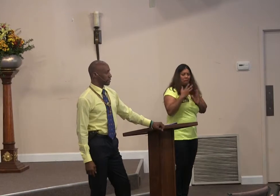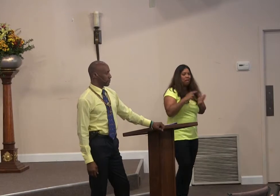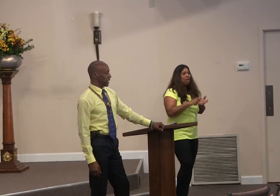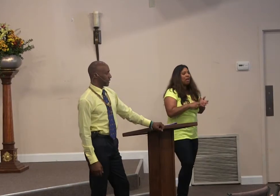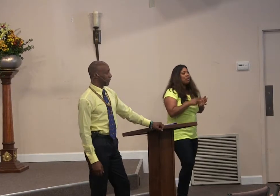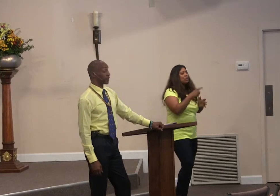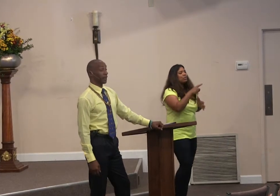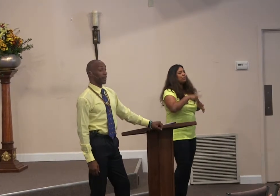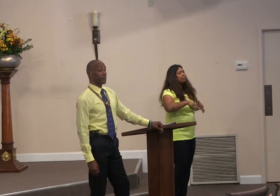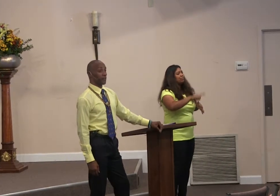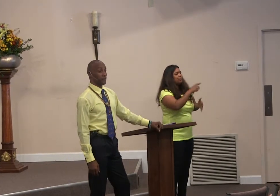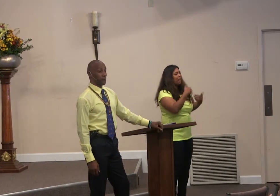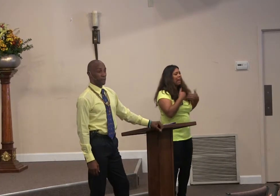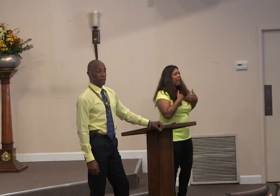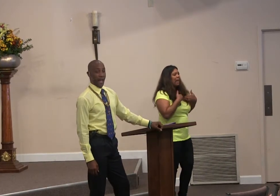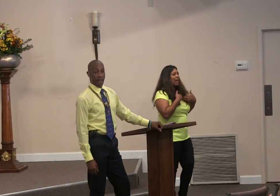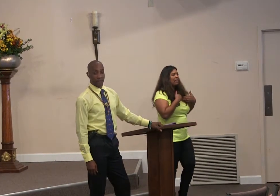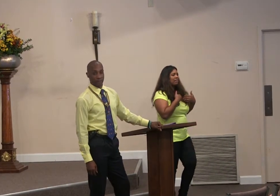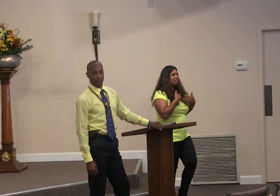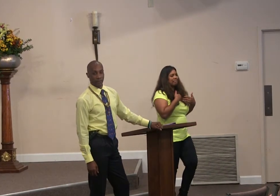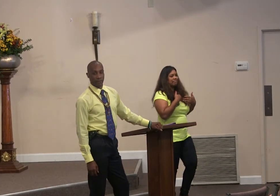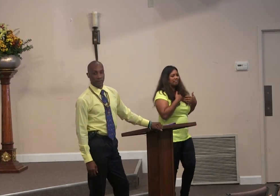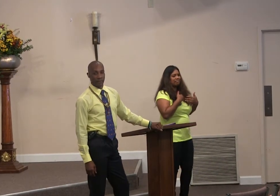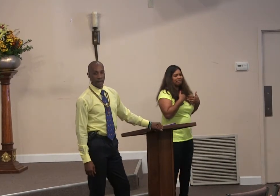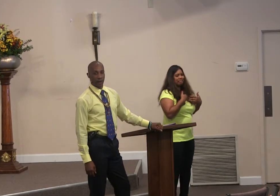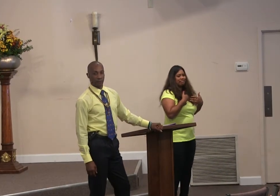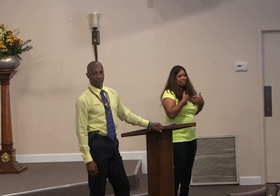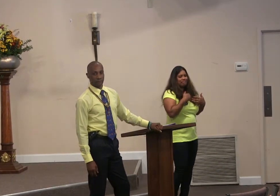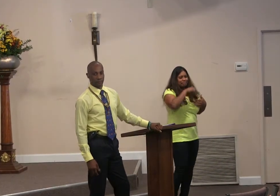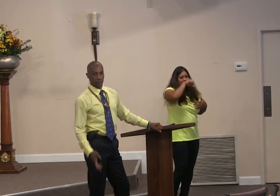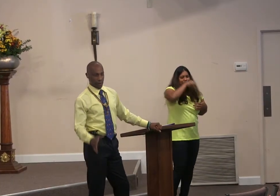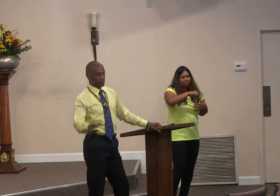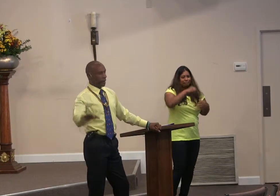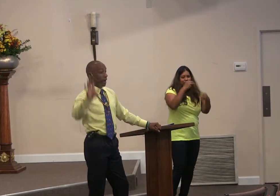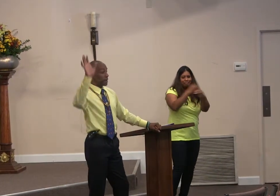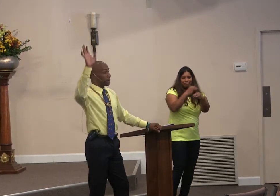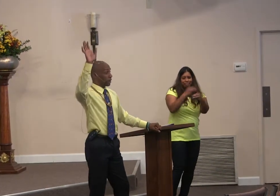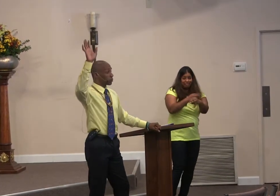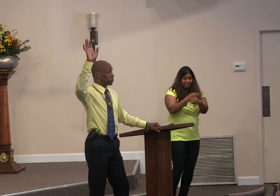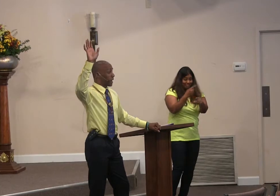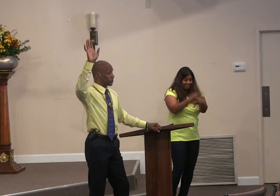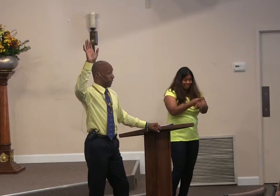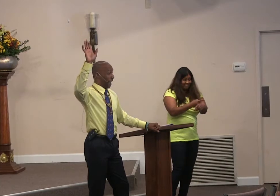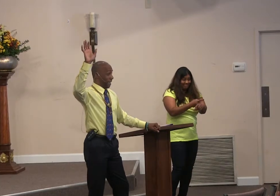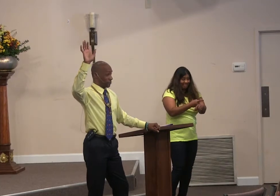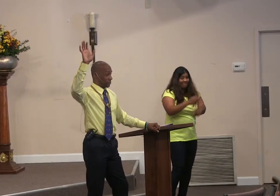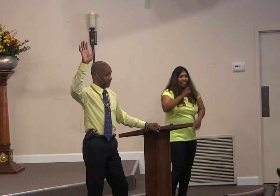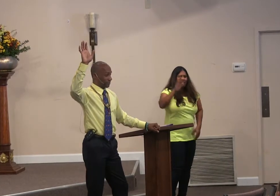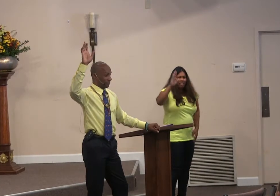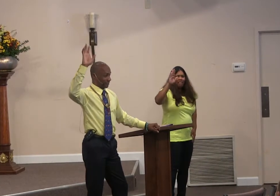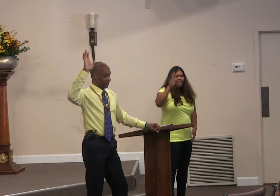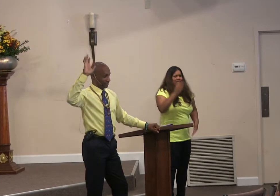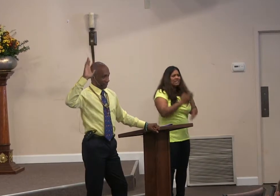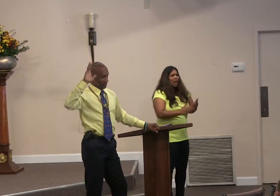must have some kind of love for math. Now, I've got those who raise their